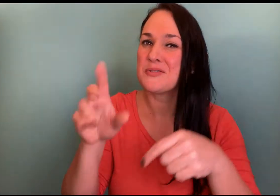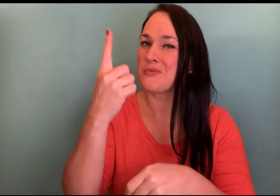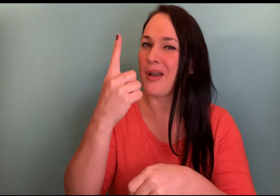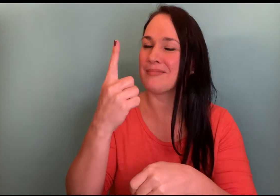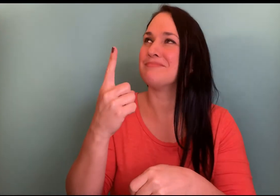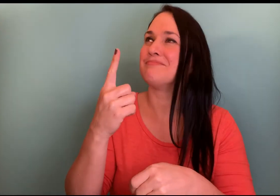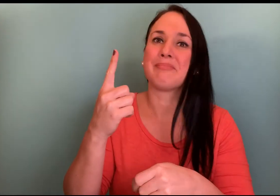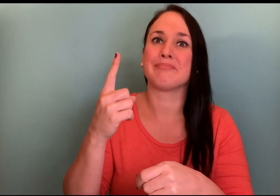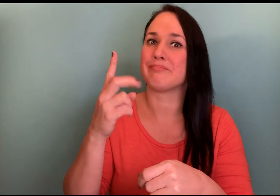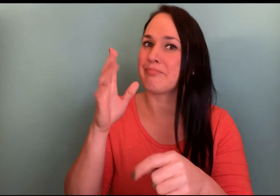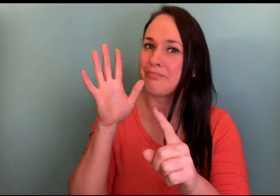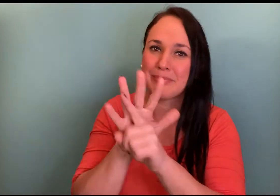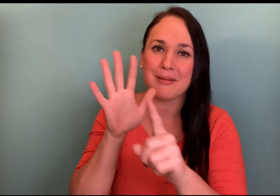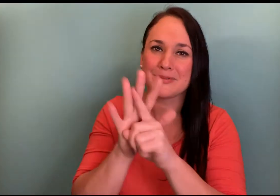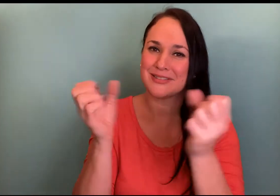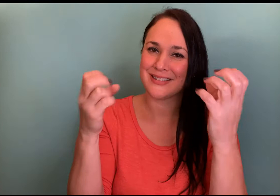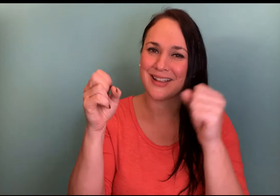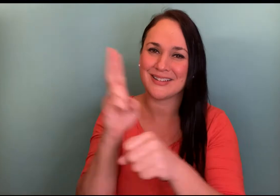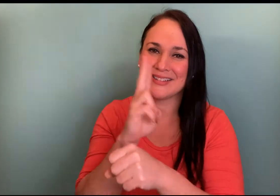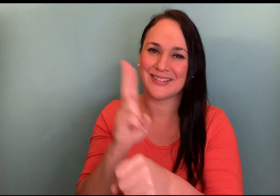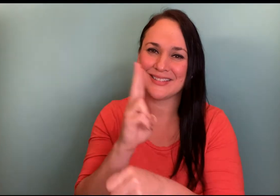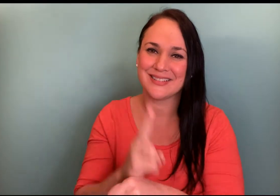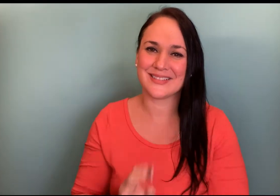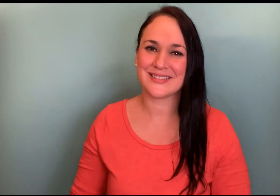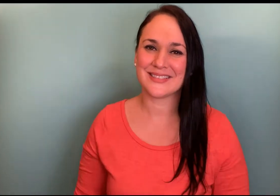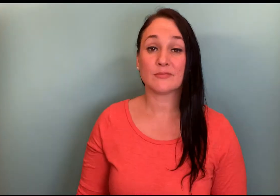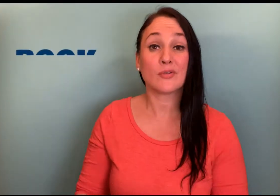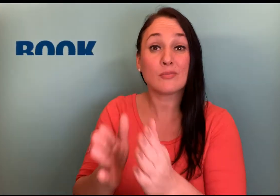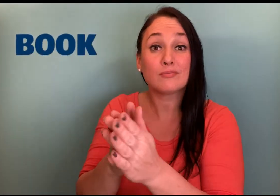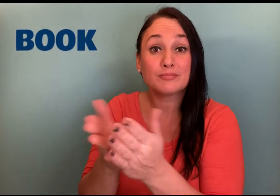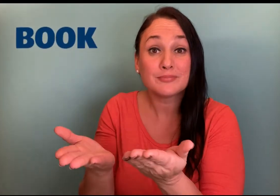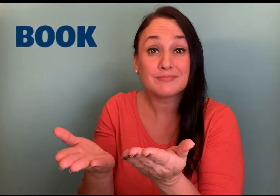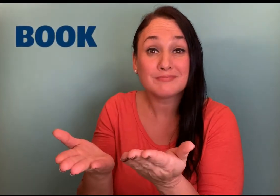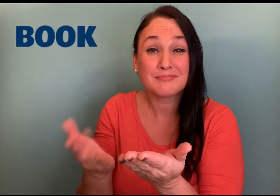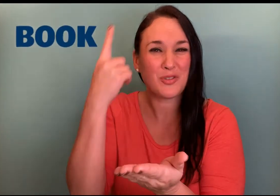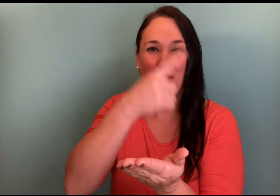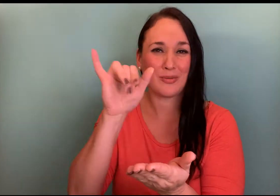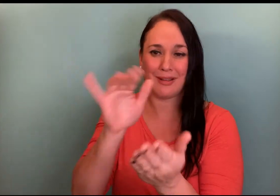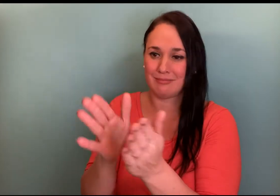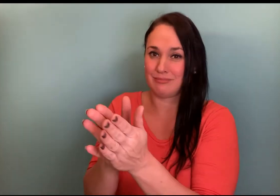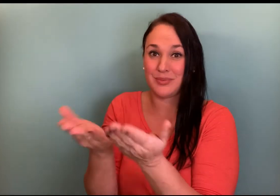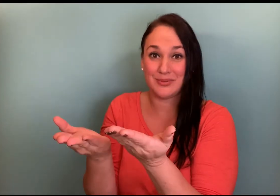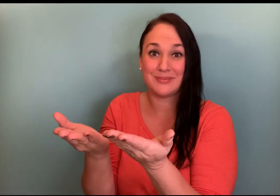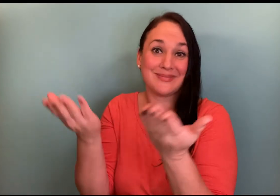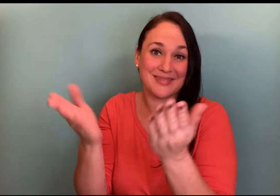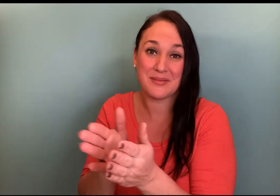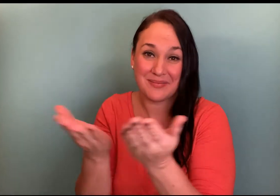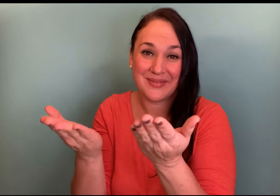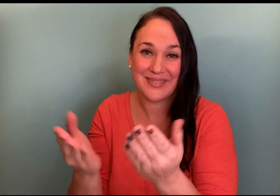Now, that is a very popular sign to be using. So here it is. Book. Looks like a book.